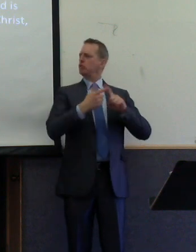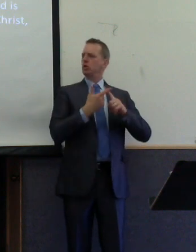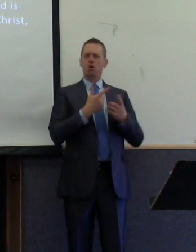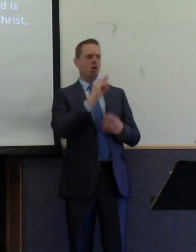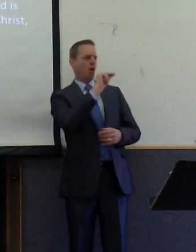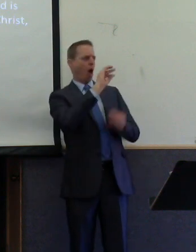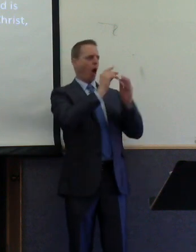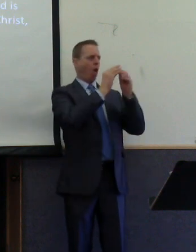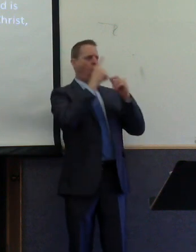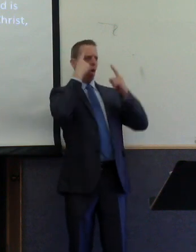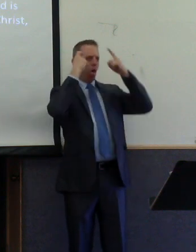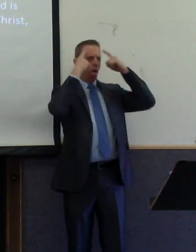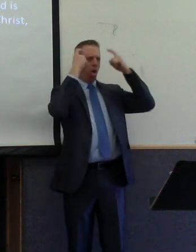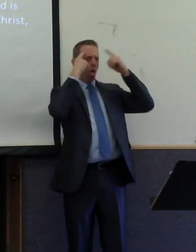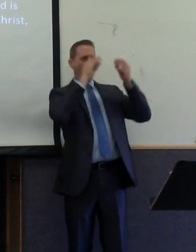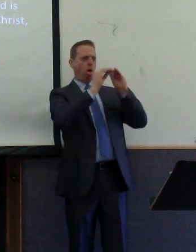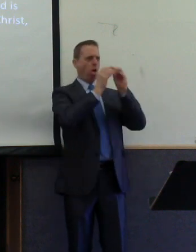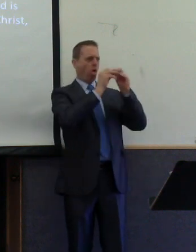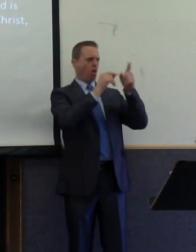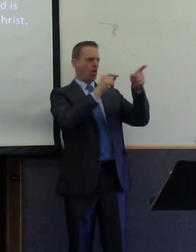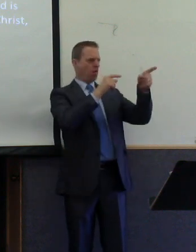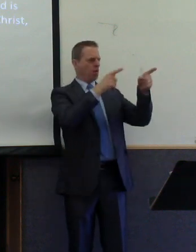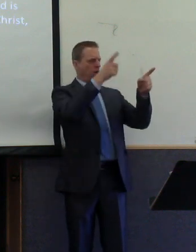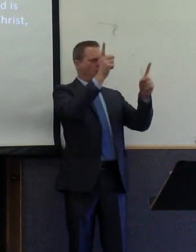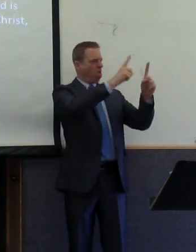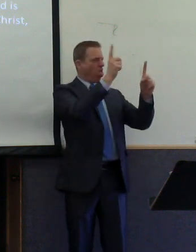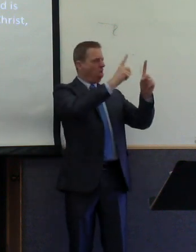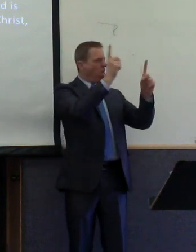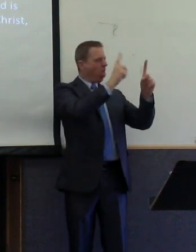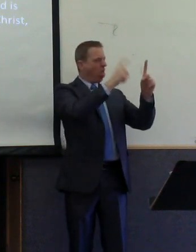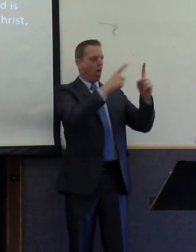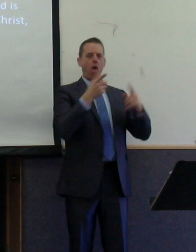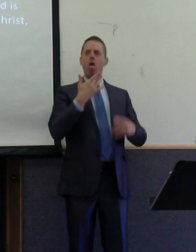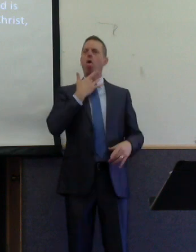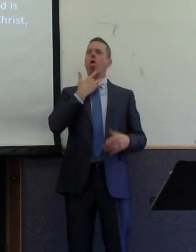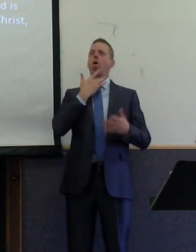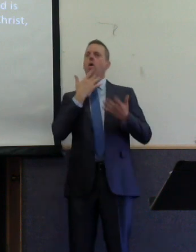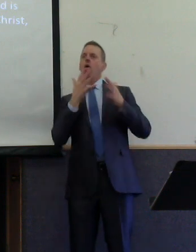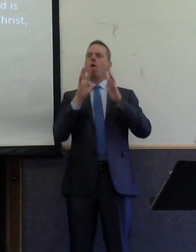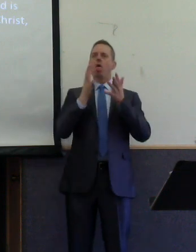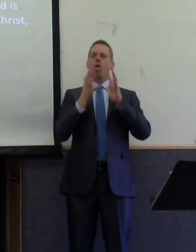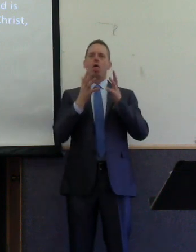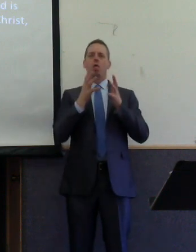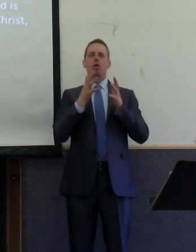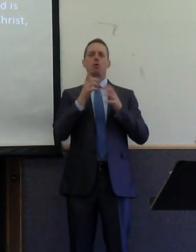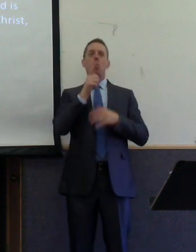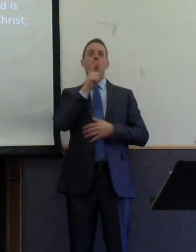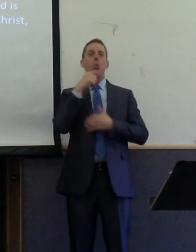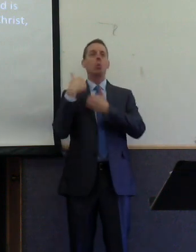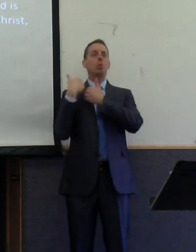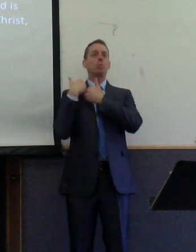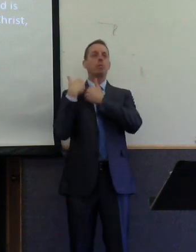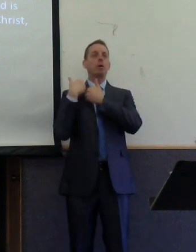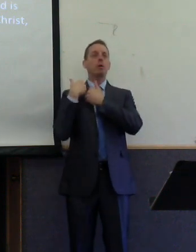go over and say, hey, what are you doing? Oh, this is fun. This is fun. My husband said, it's a very awkward